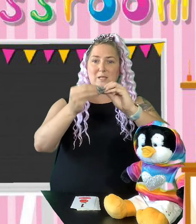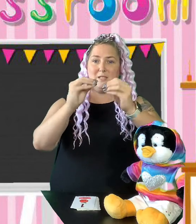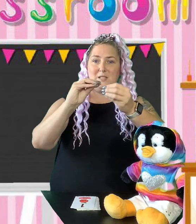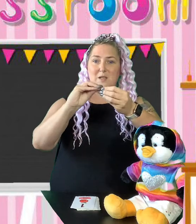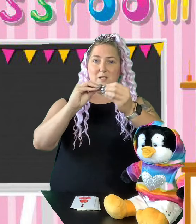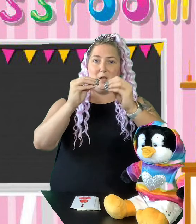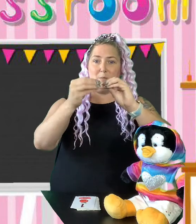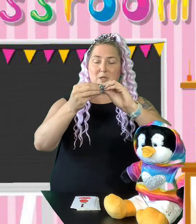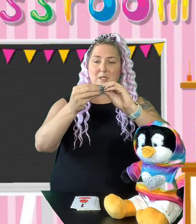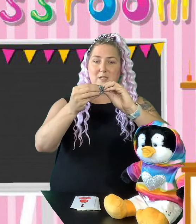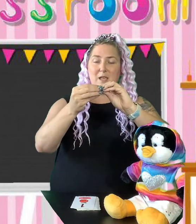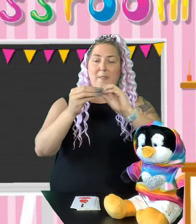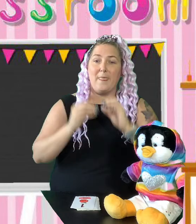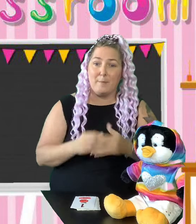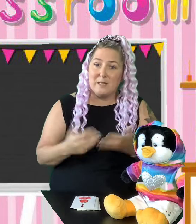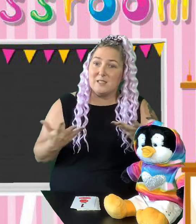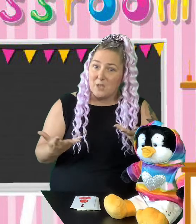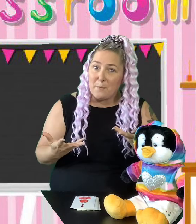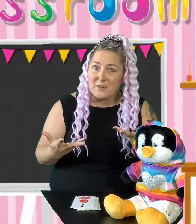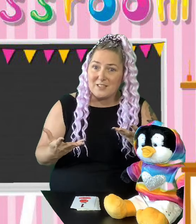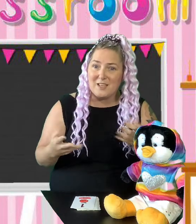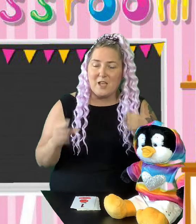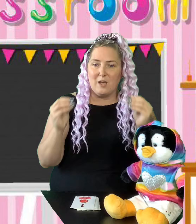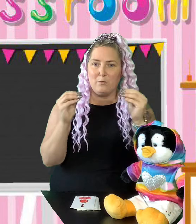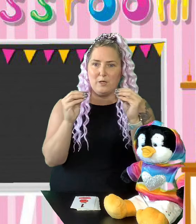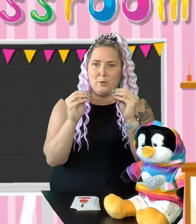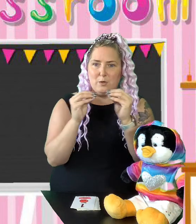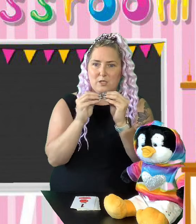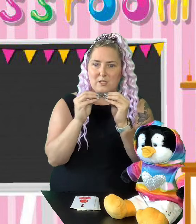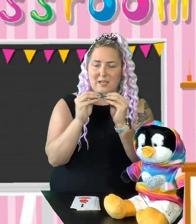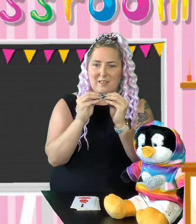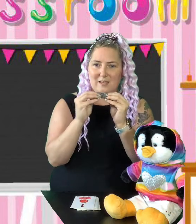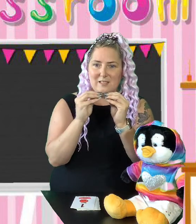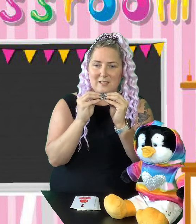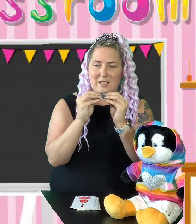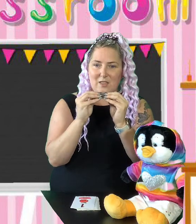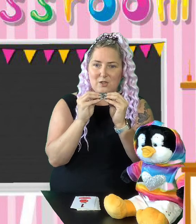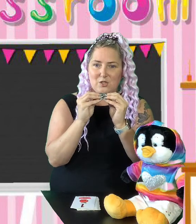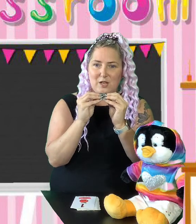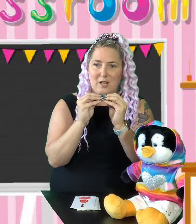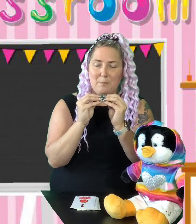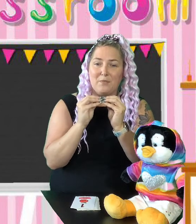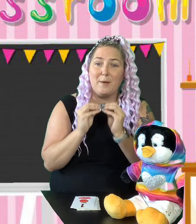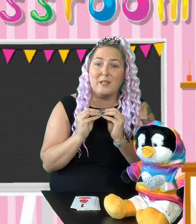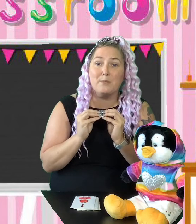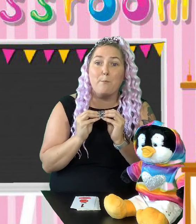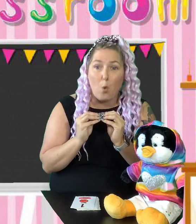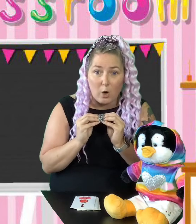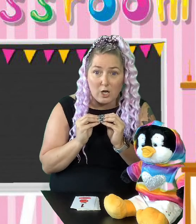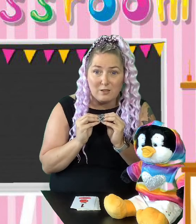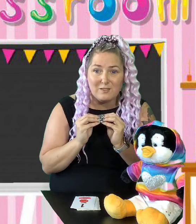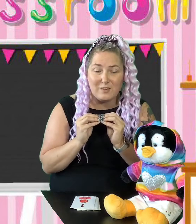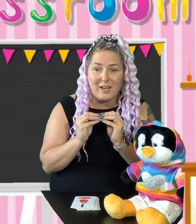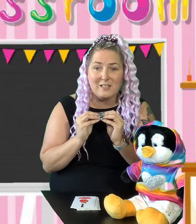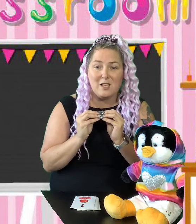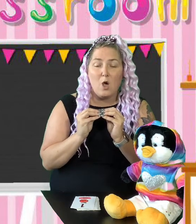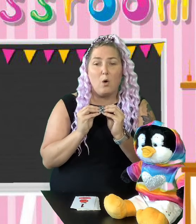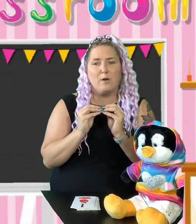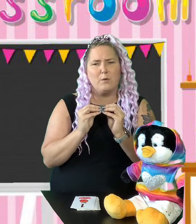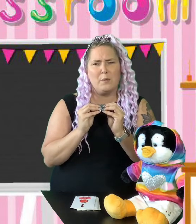twist, numbers, that means numbers. If we do just like this together straight up, that means more, right? Or if we want